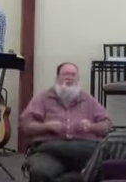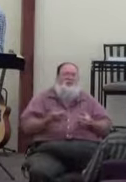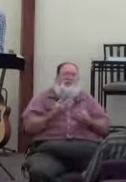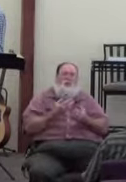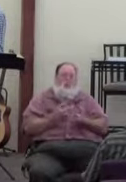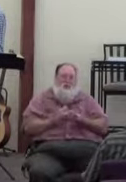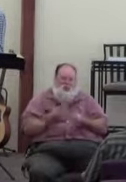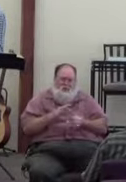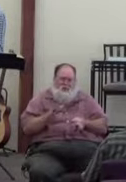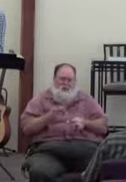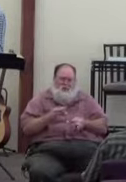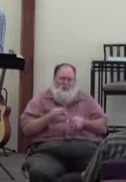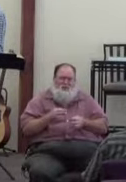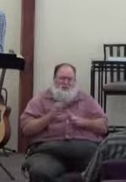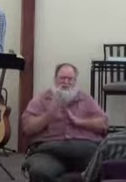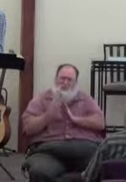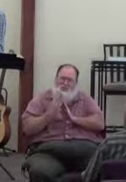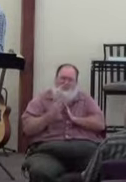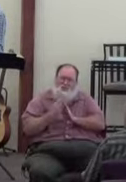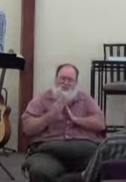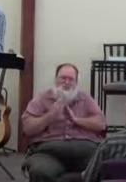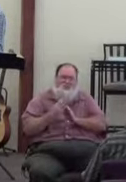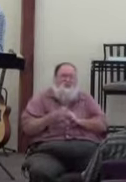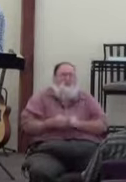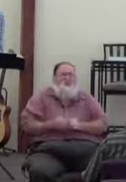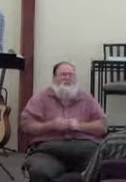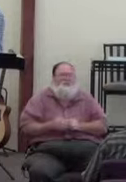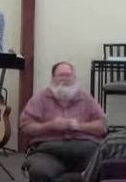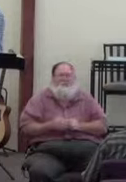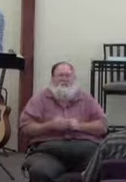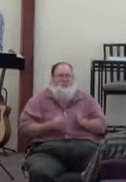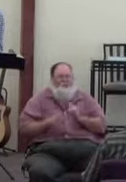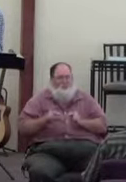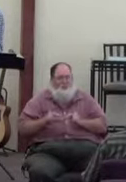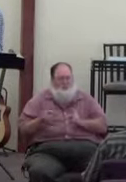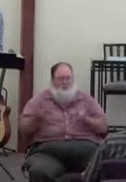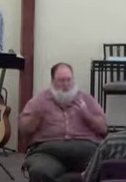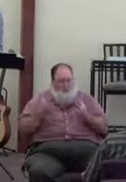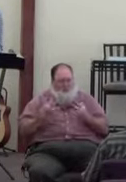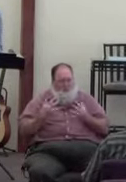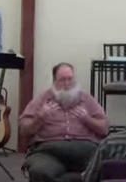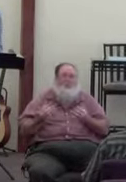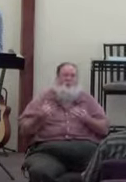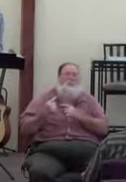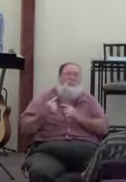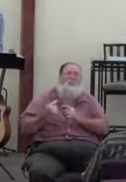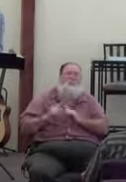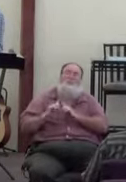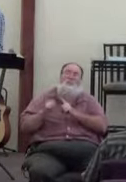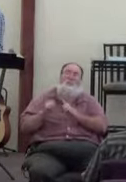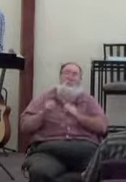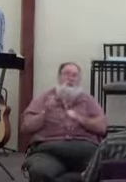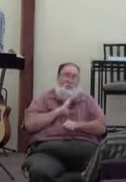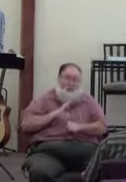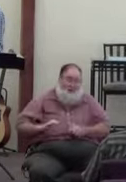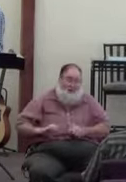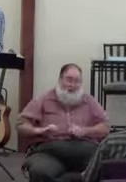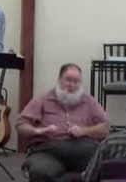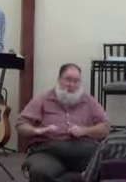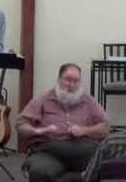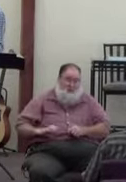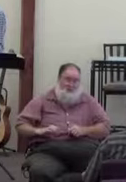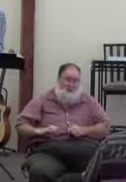to the faith, 3,000 at a time. The crippled walk, the blind see, the resurrection happens. Miraculous